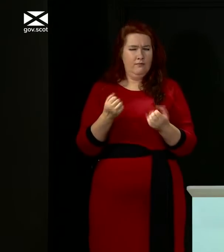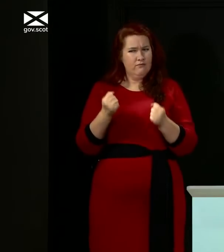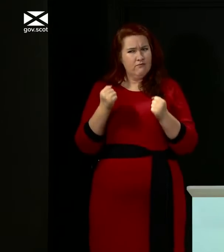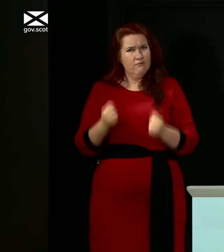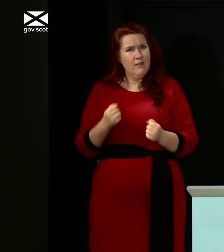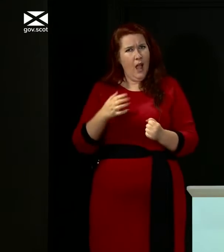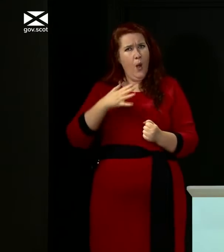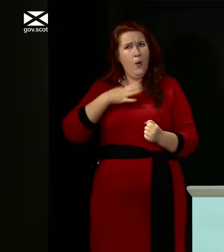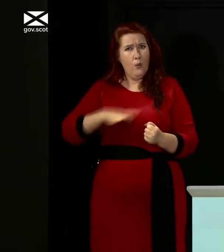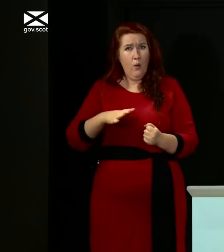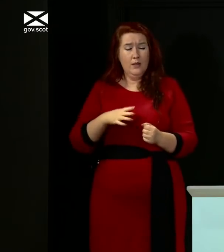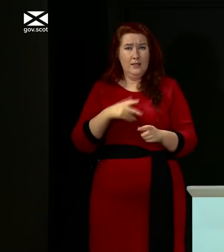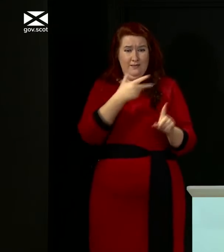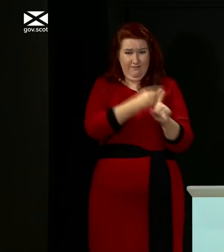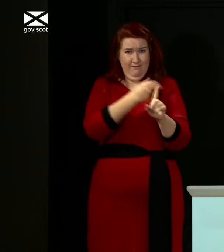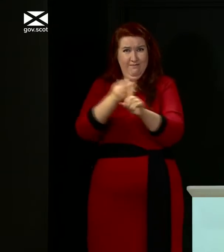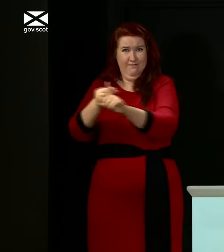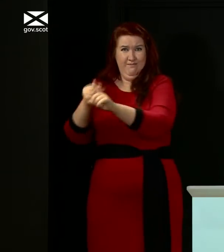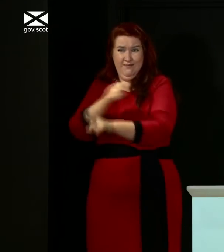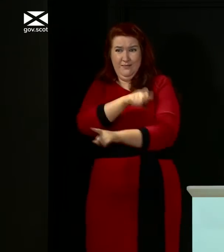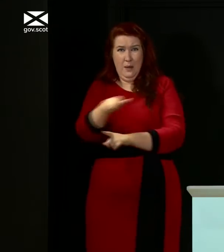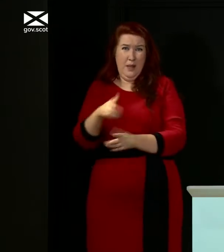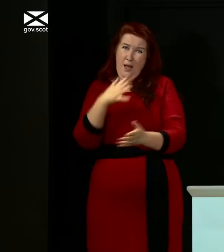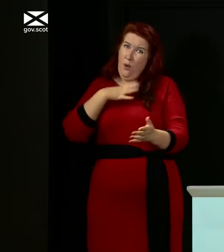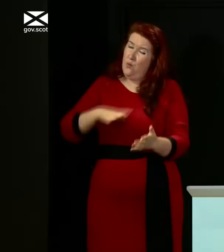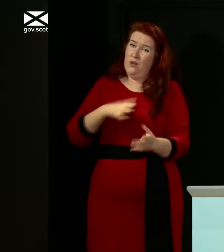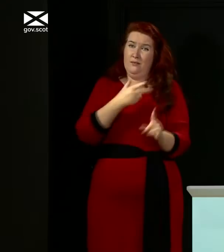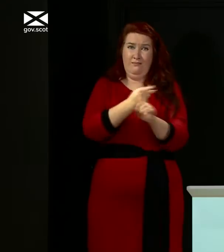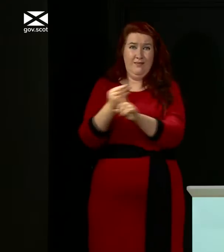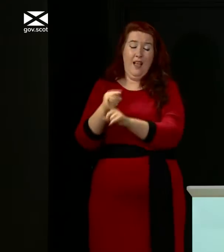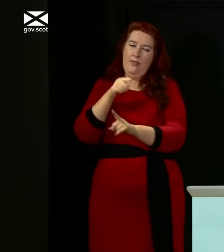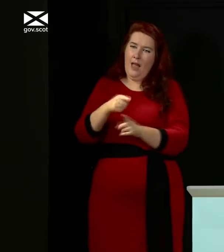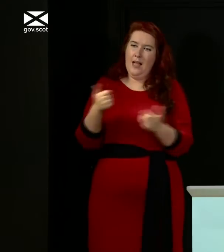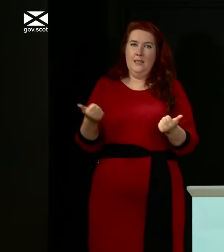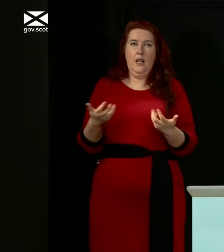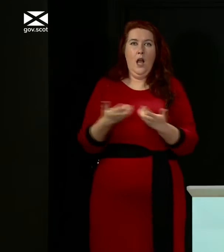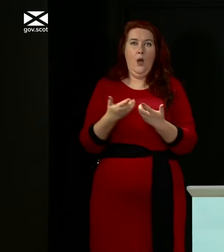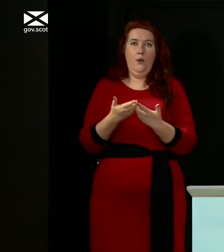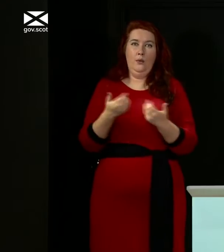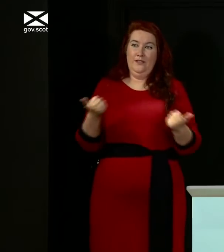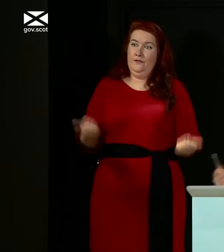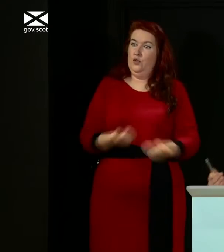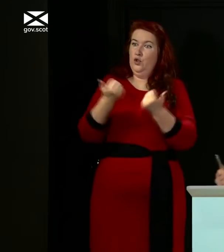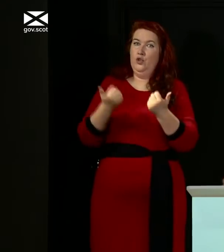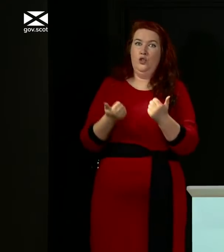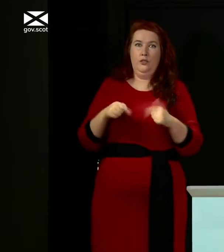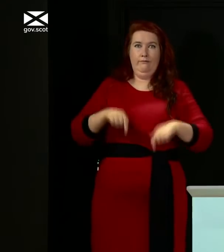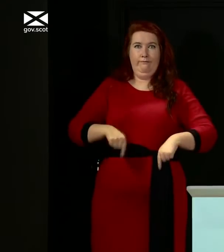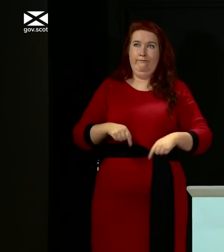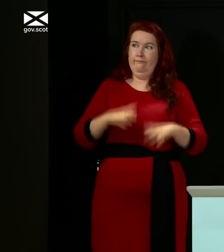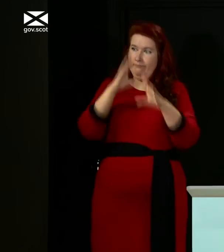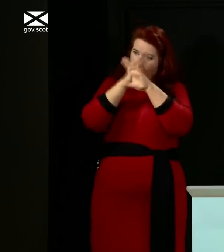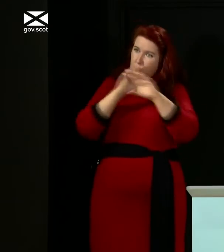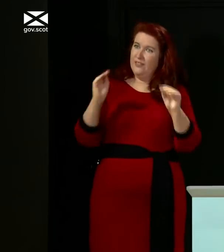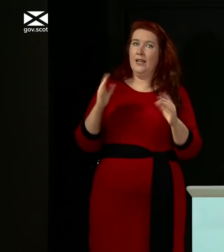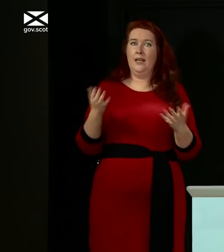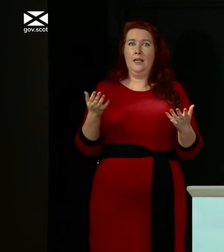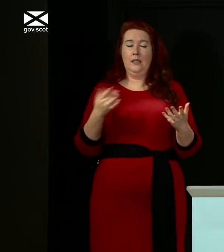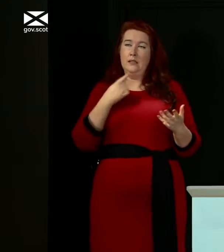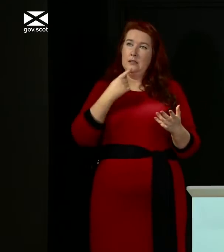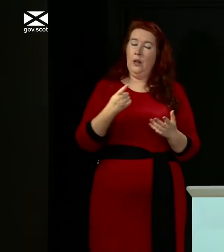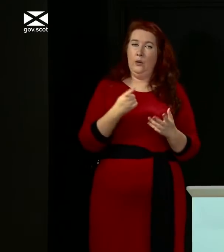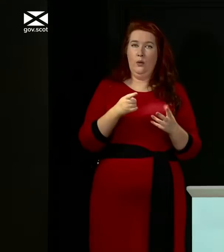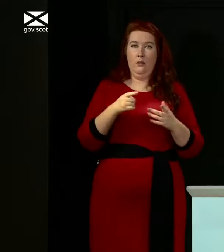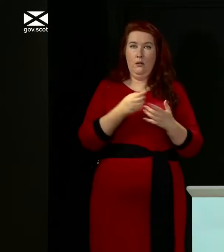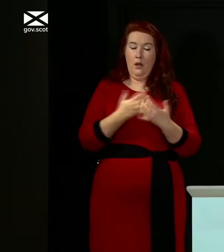get vaccines into folks' arms as quickly as possible, because that's the route out of me having to stand here every day and talk about case numbers and death